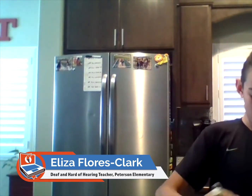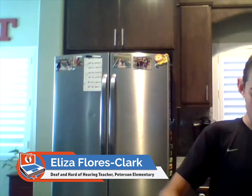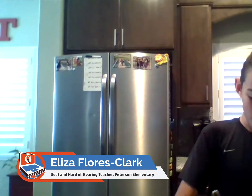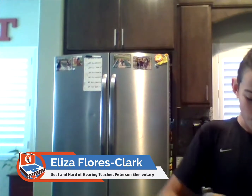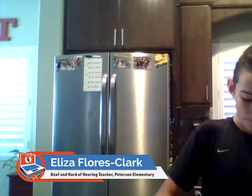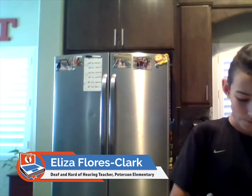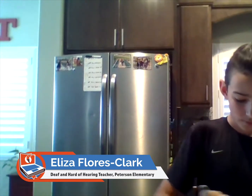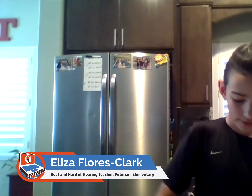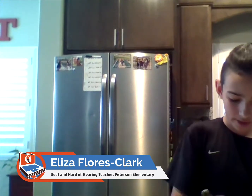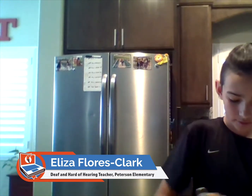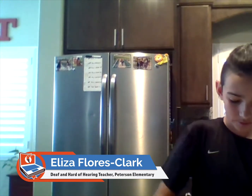Okay.